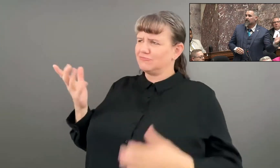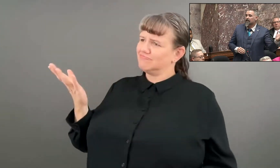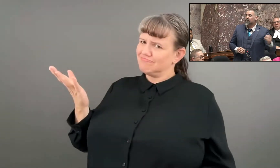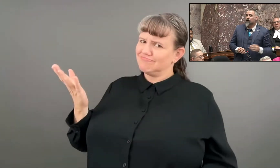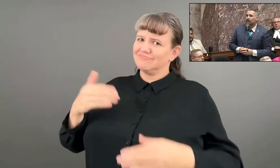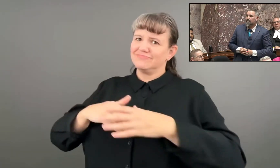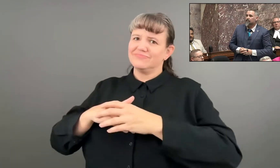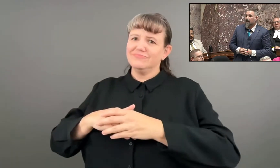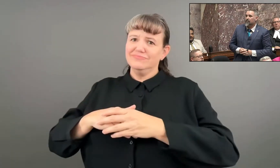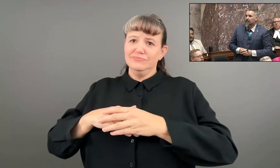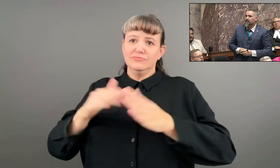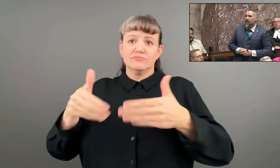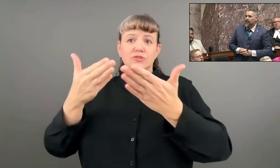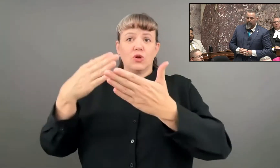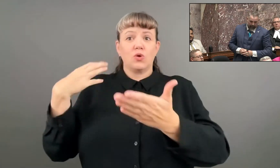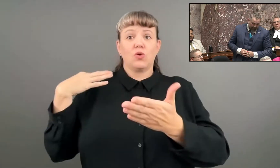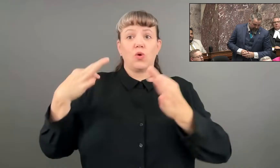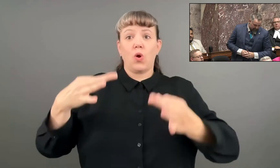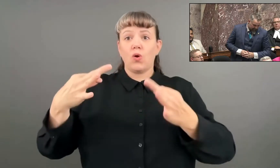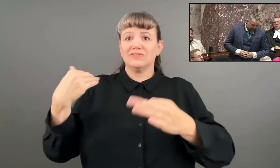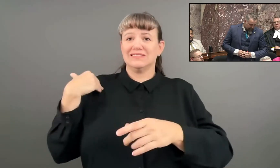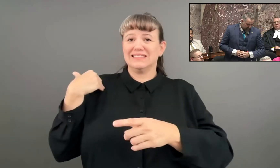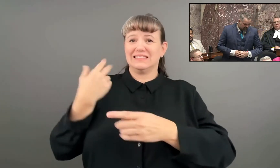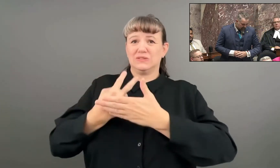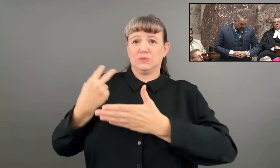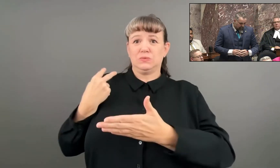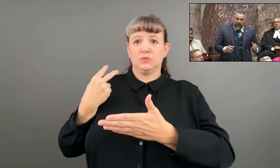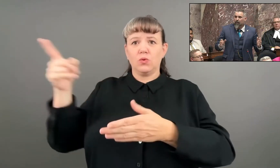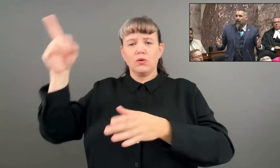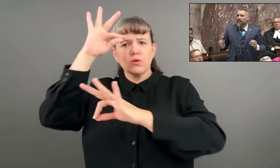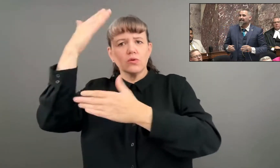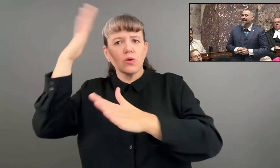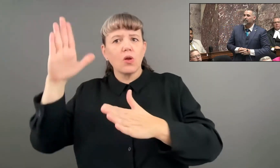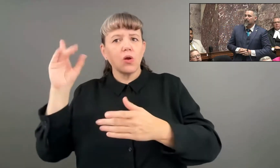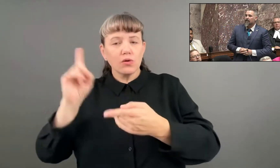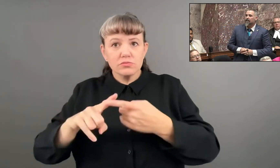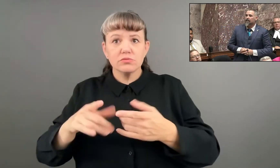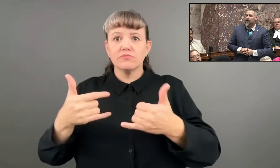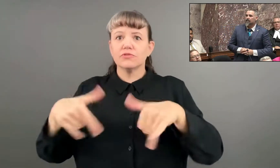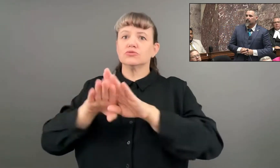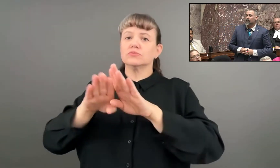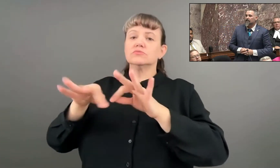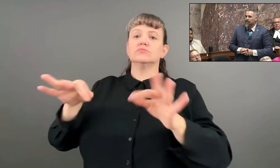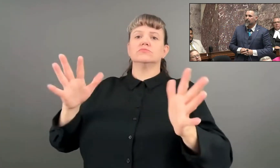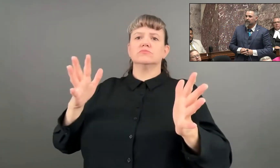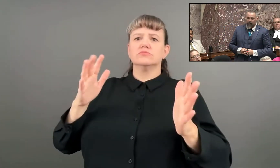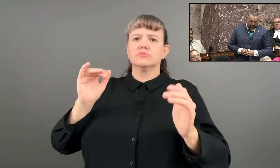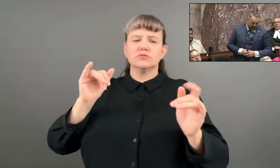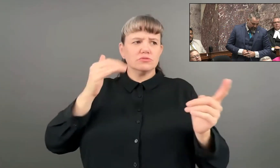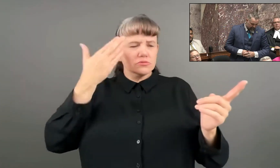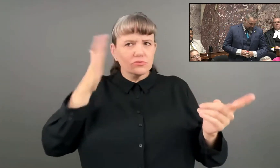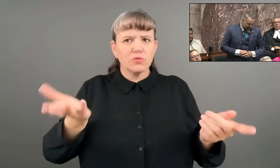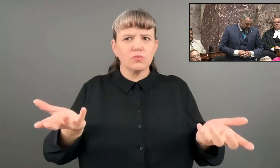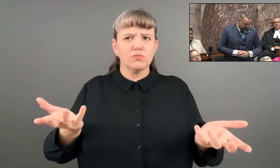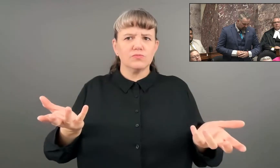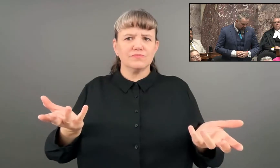ago, he didn't realize it was happening until after the fact. The Premier called this a template for the rest of British